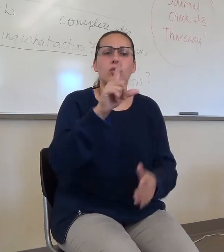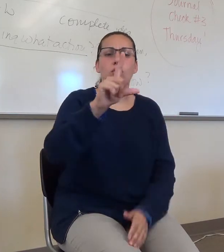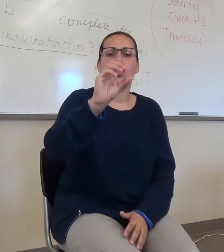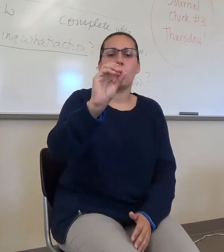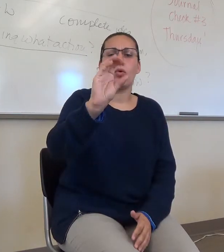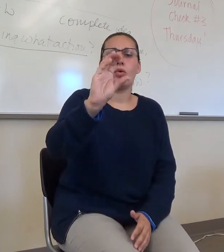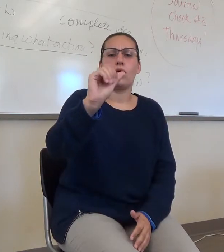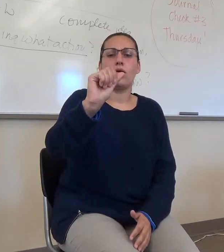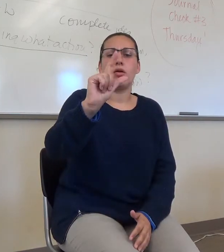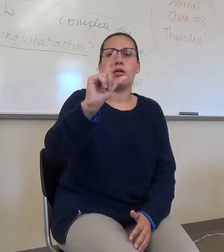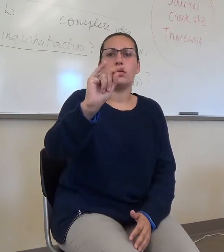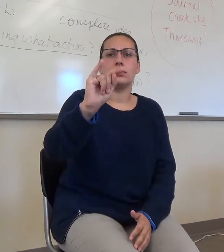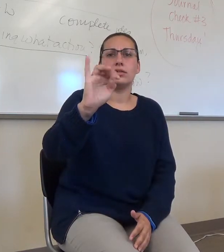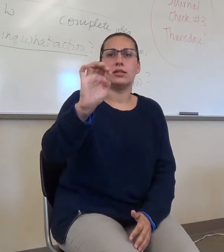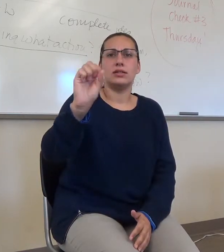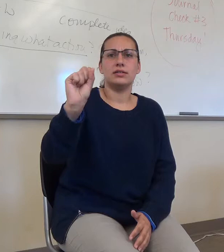What's a locality